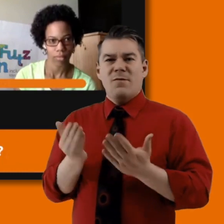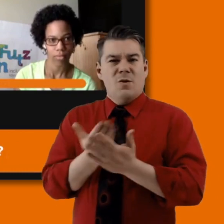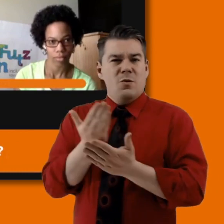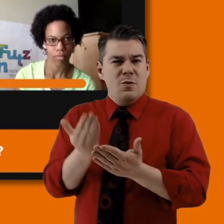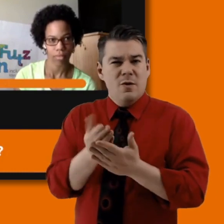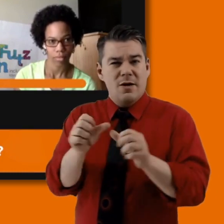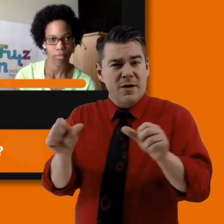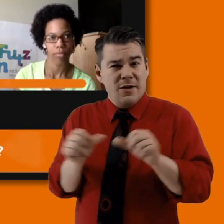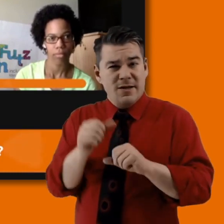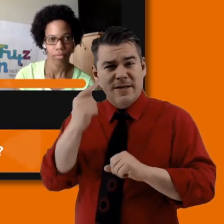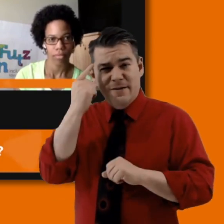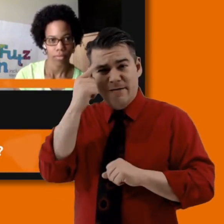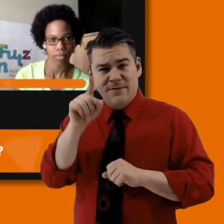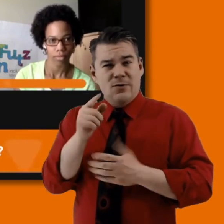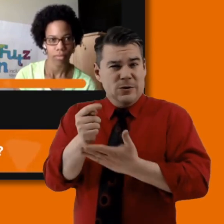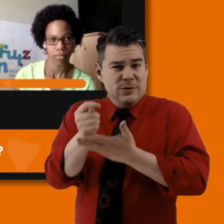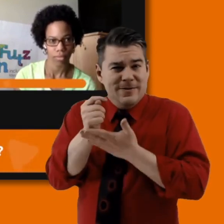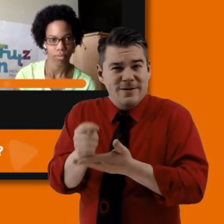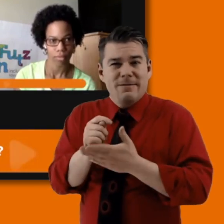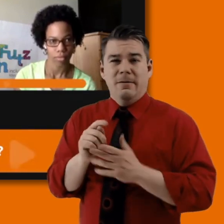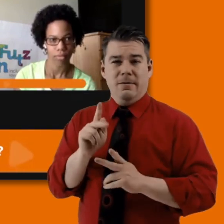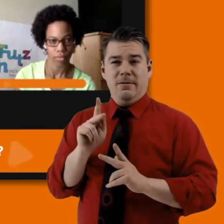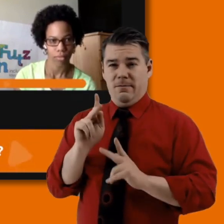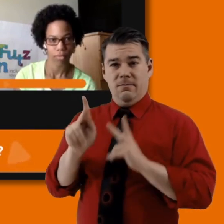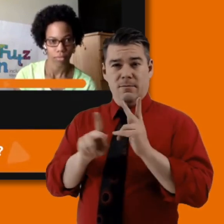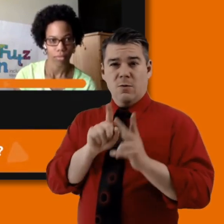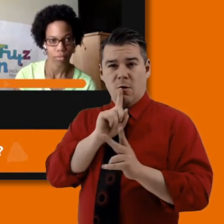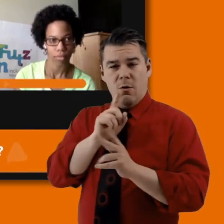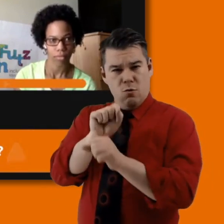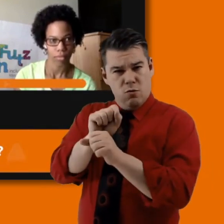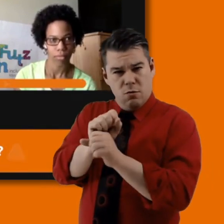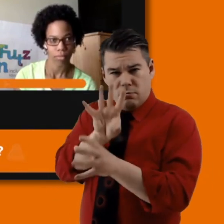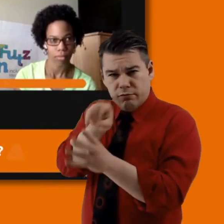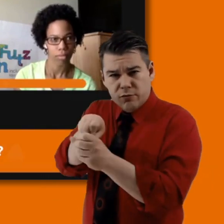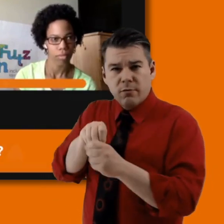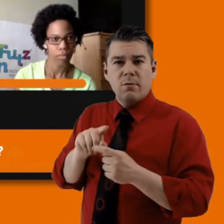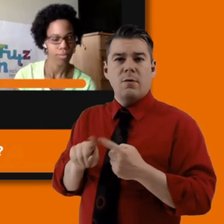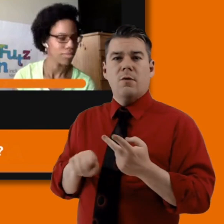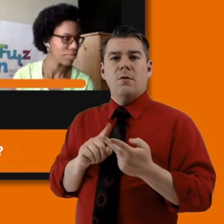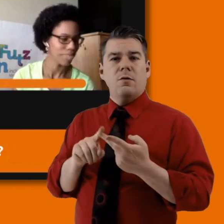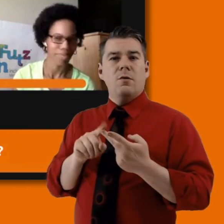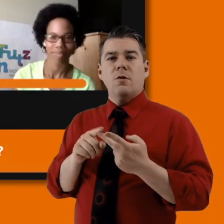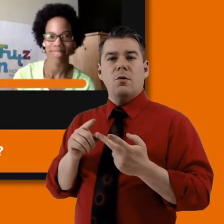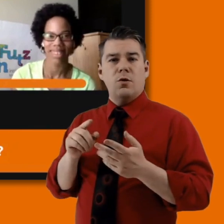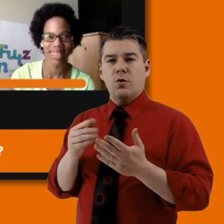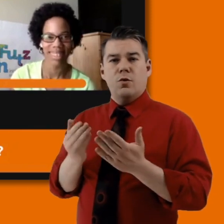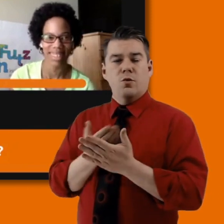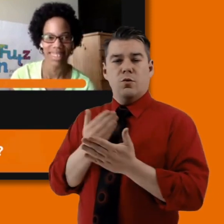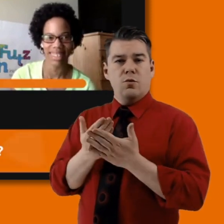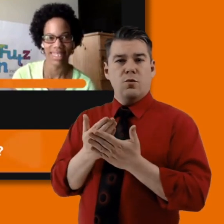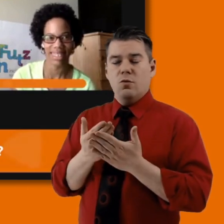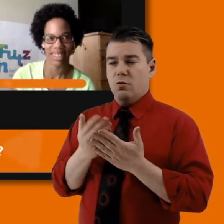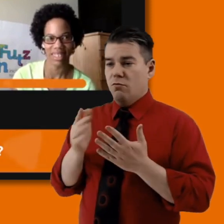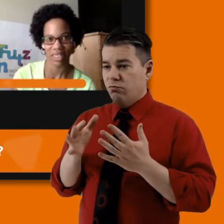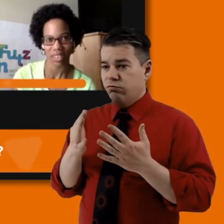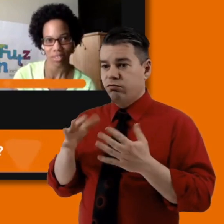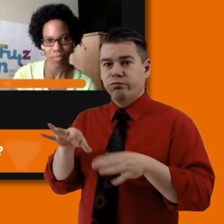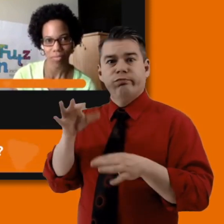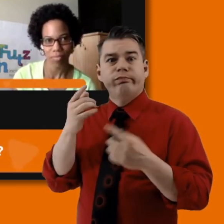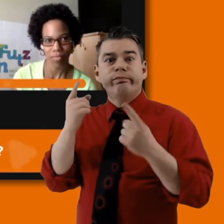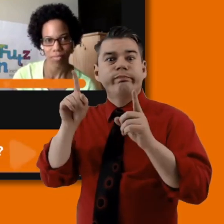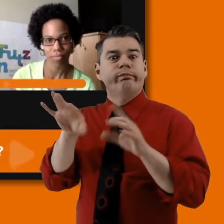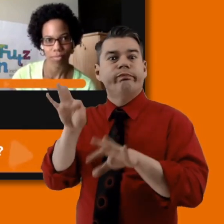new areas of treatments that people are working in, new resources that they've uncovered, new